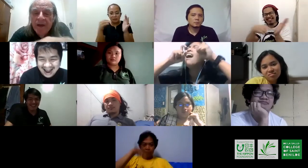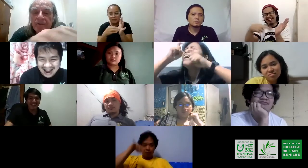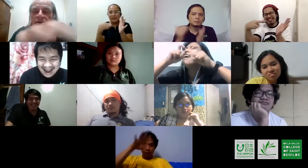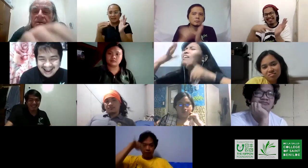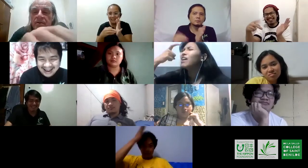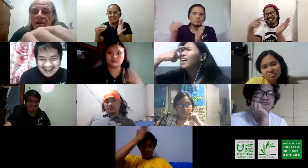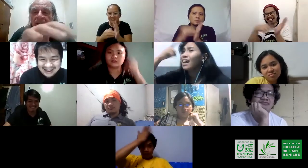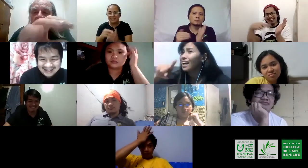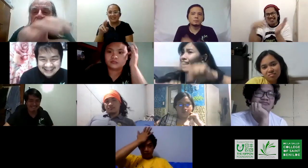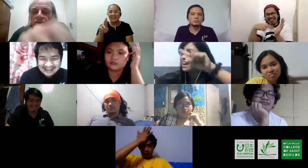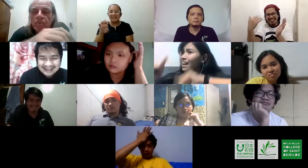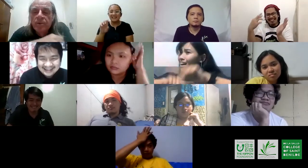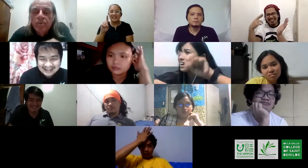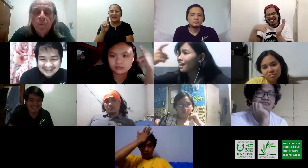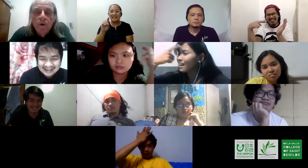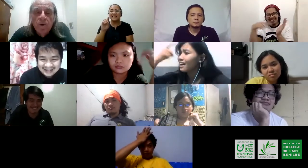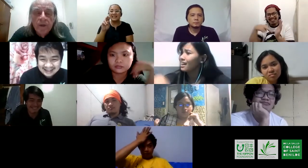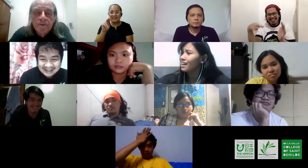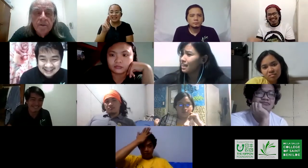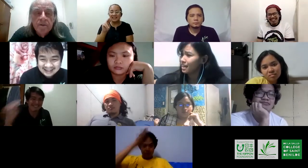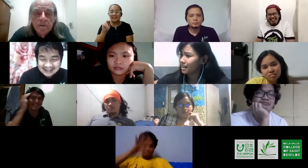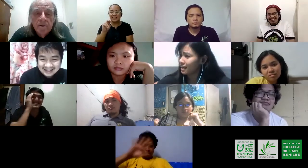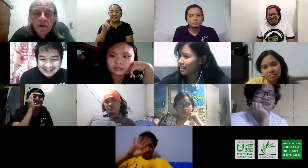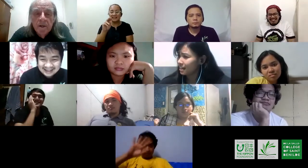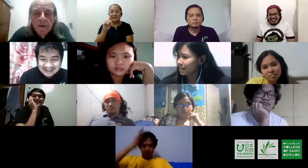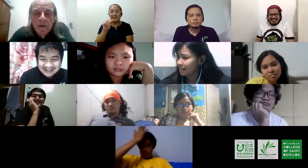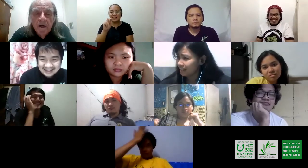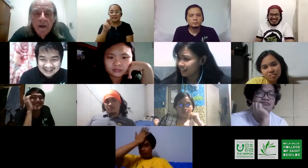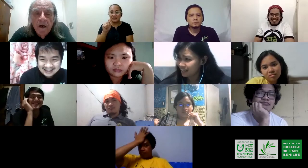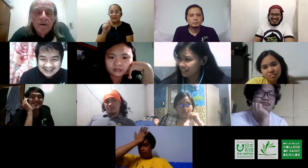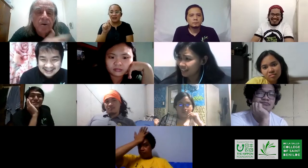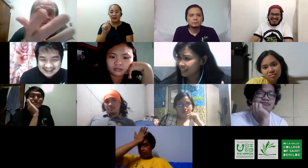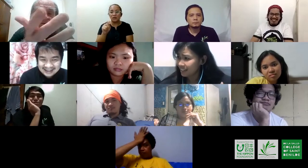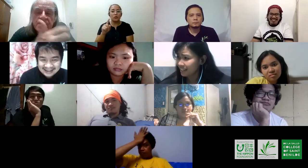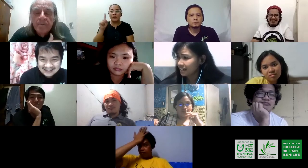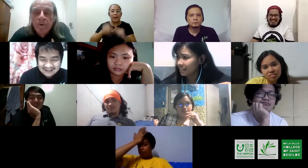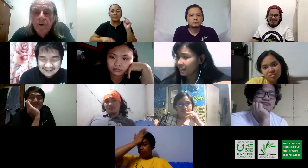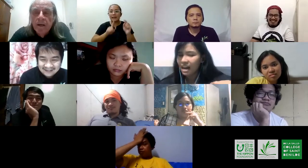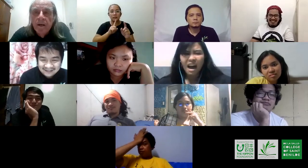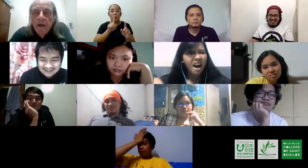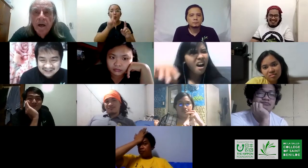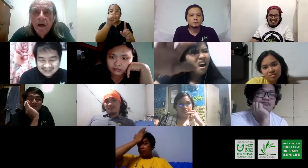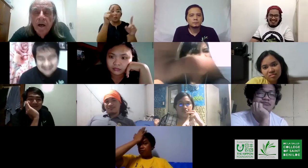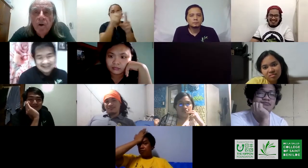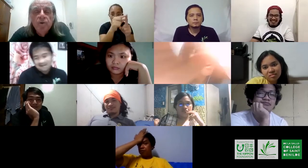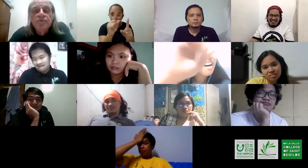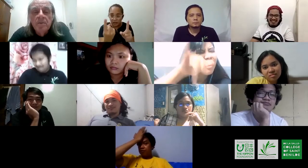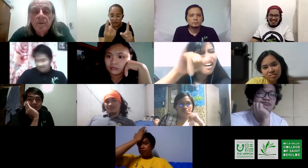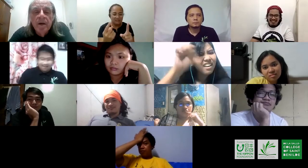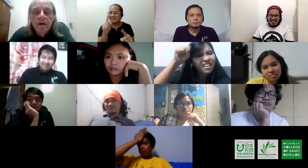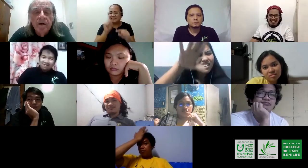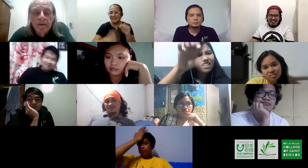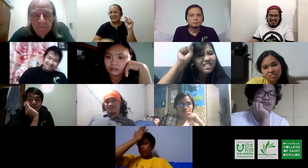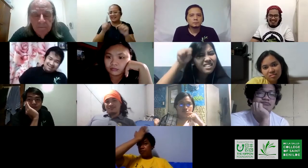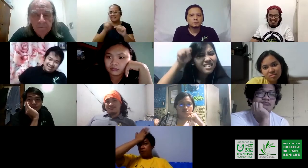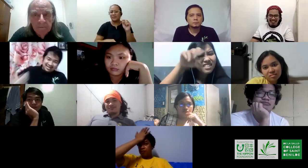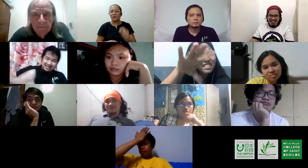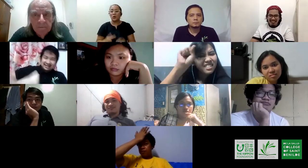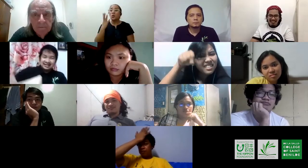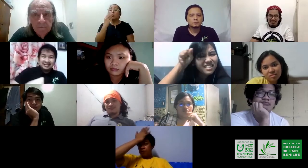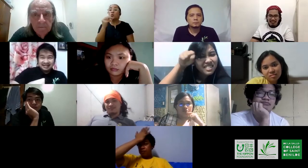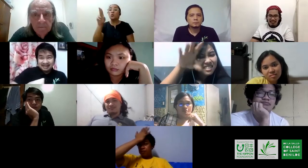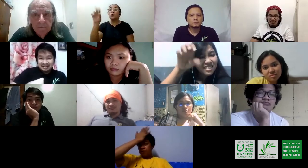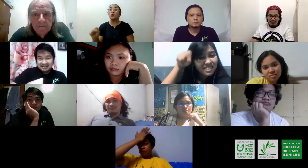you can't just answer with one word questions. Or for example, like, who's from America?